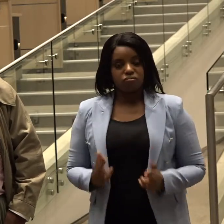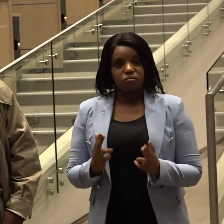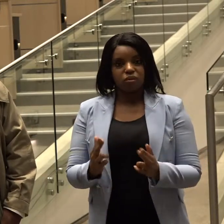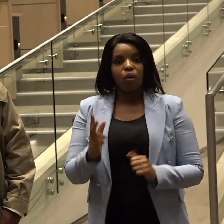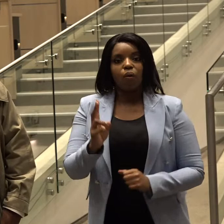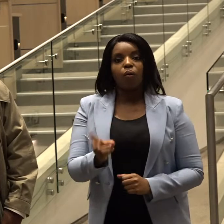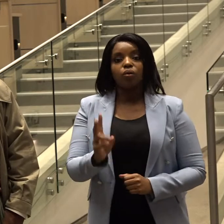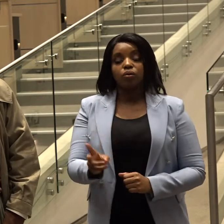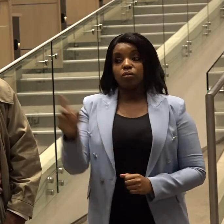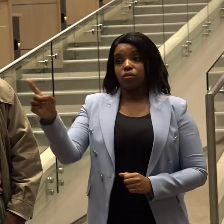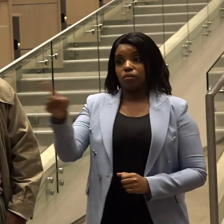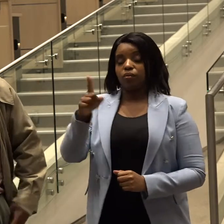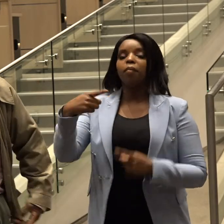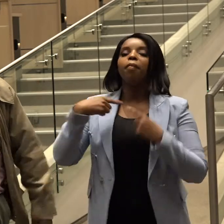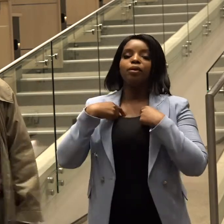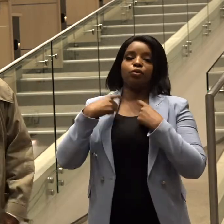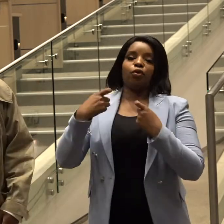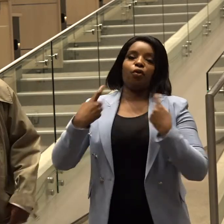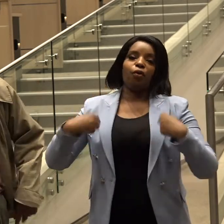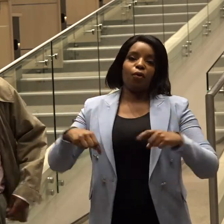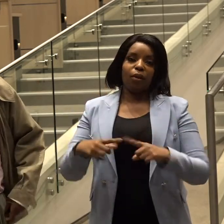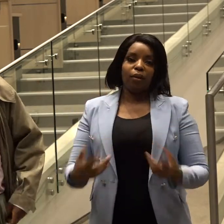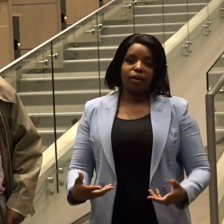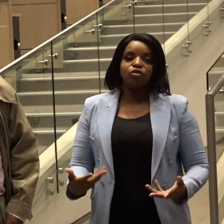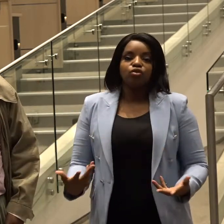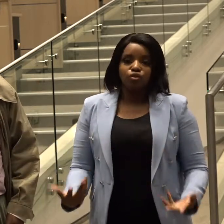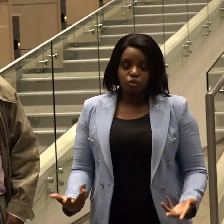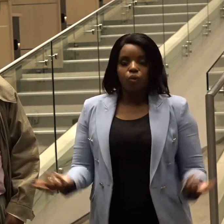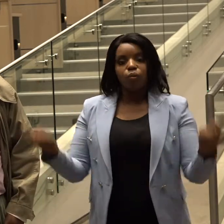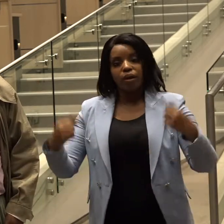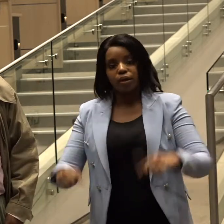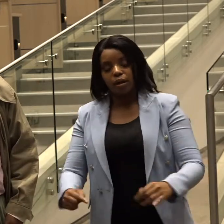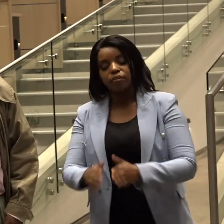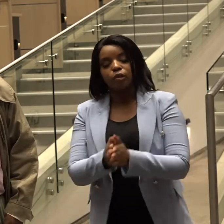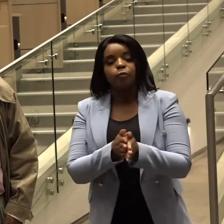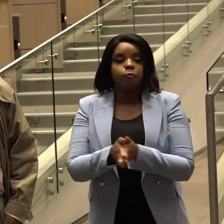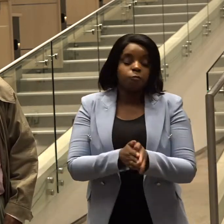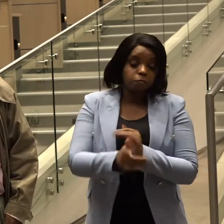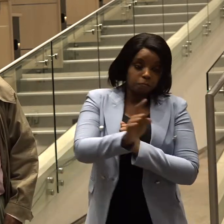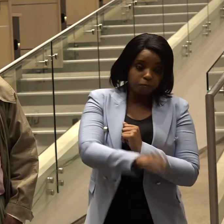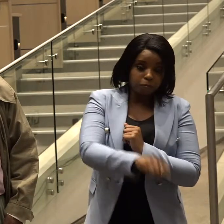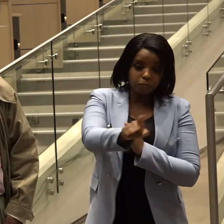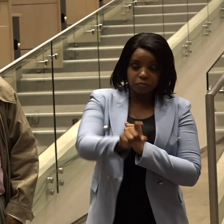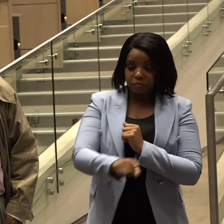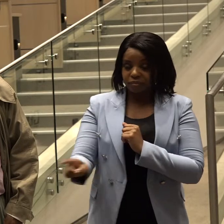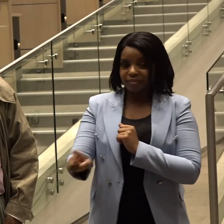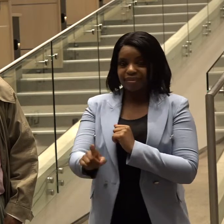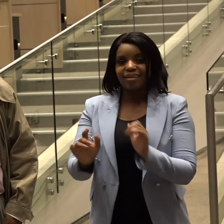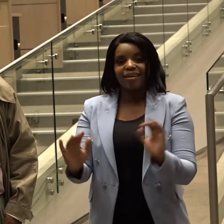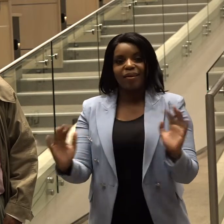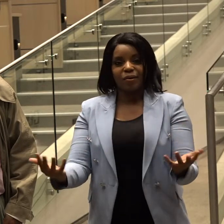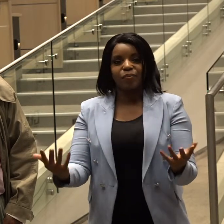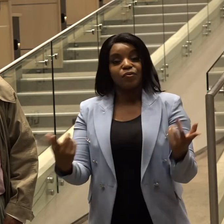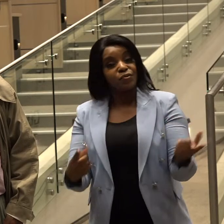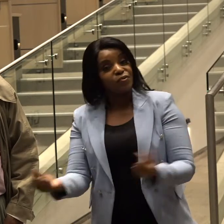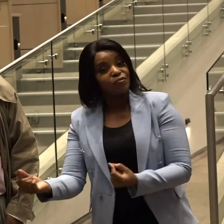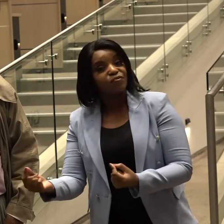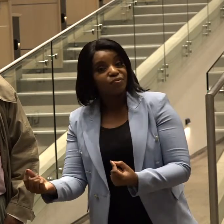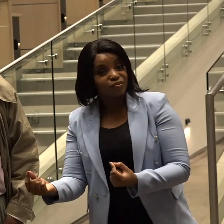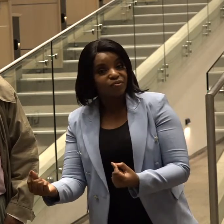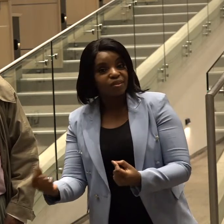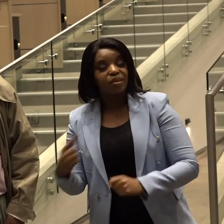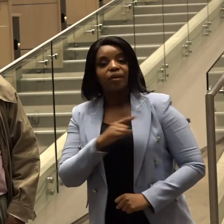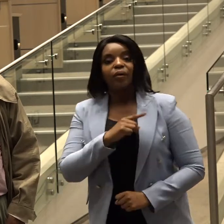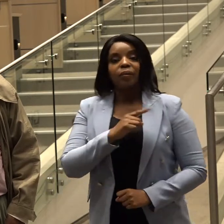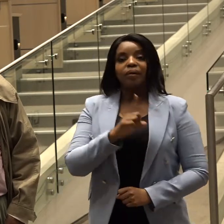think you must call us so that we must come and demonstrate how this can you know can can be you know established because when you talk